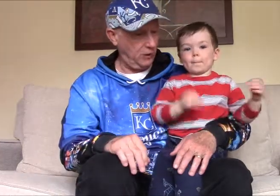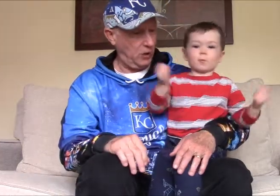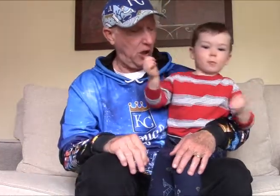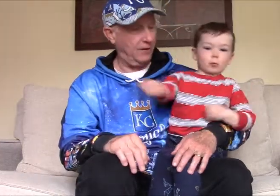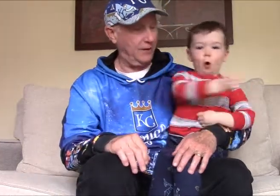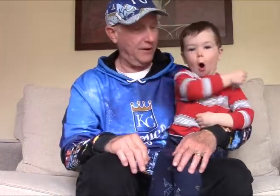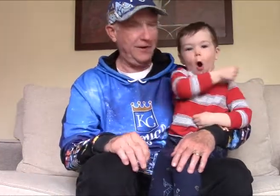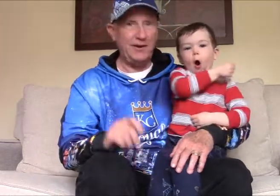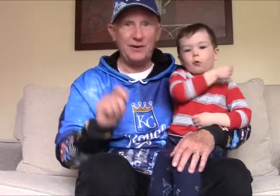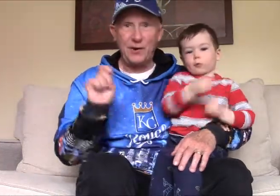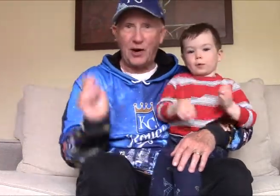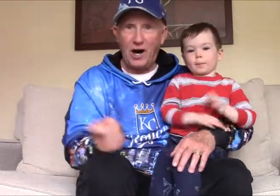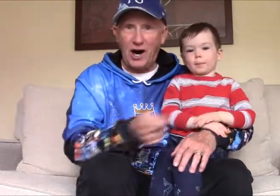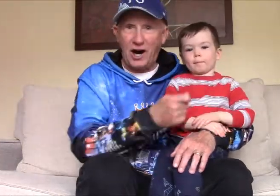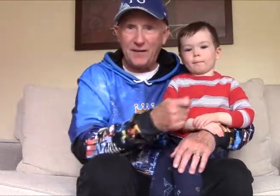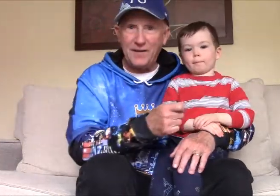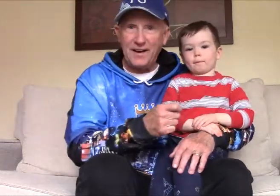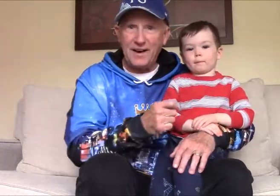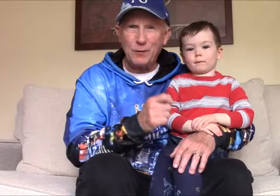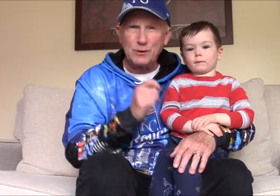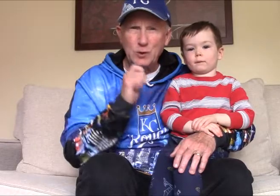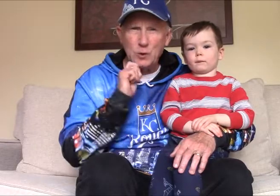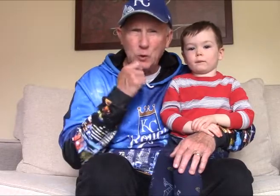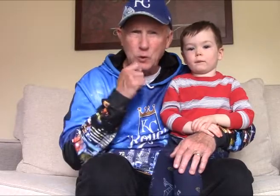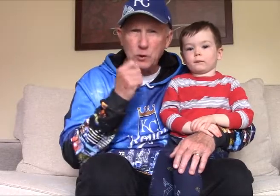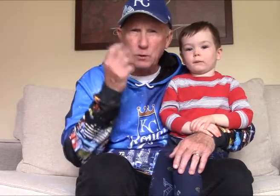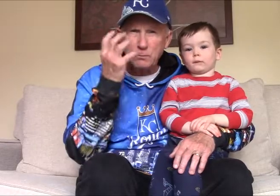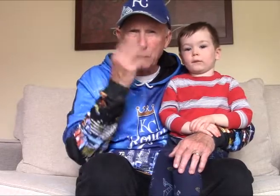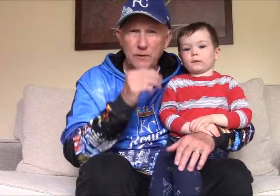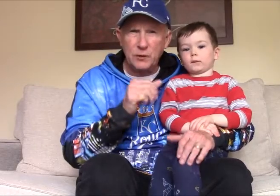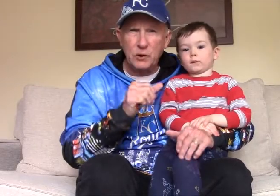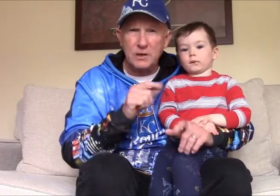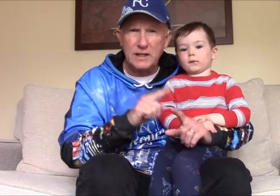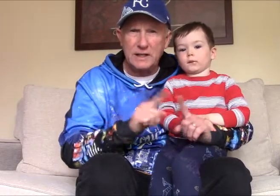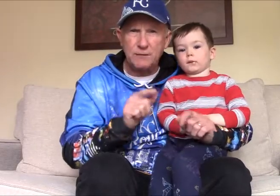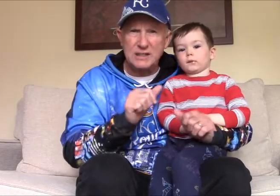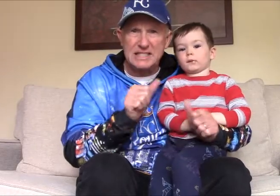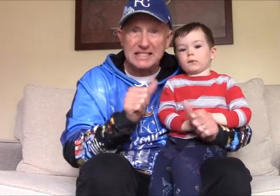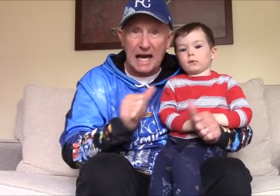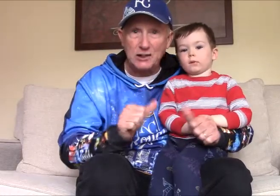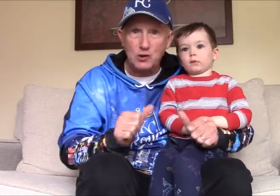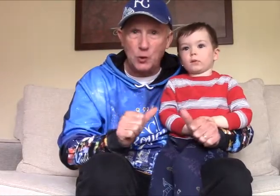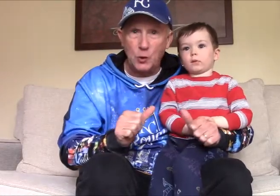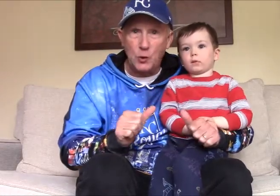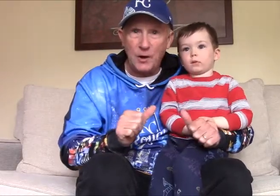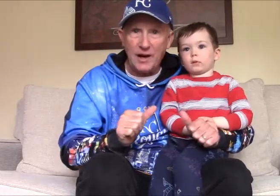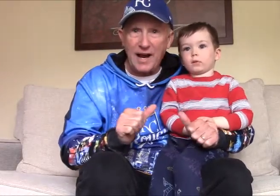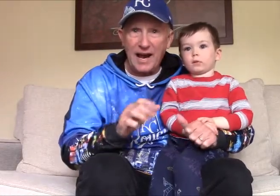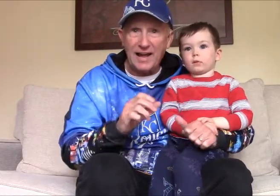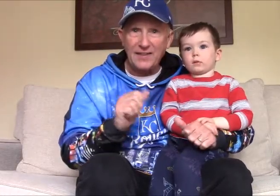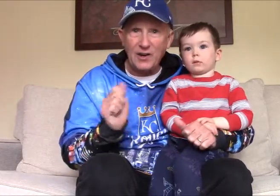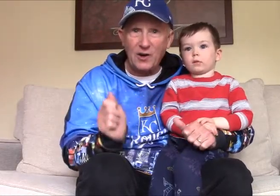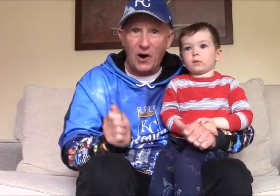golf? Golf. Golf. It's a cool, beautiful, different statue at the